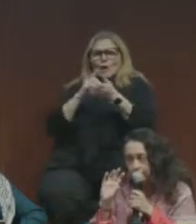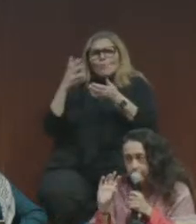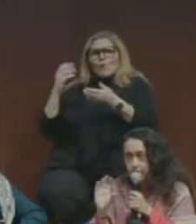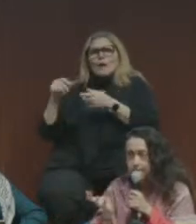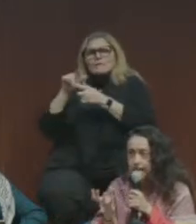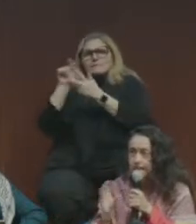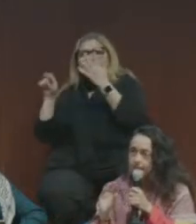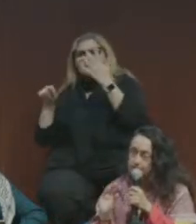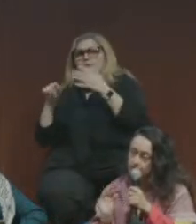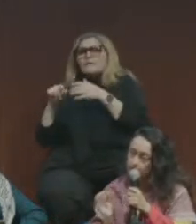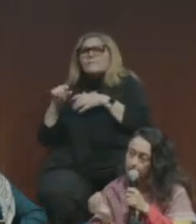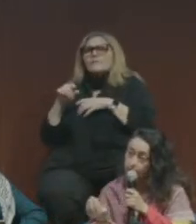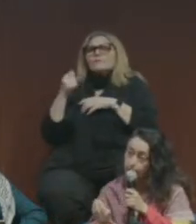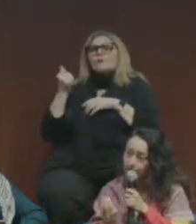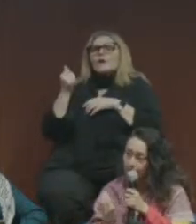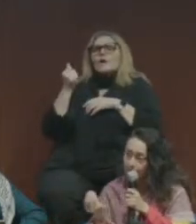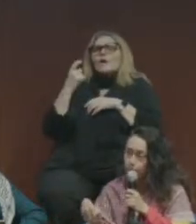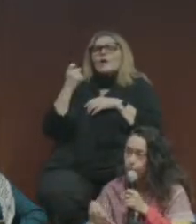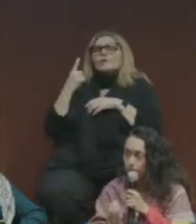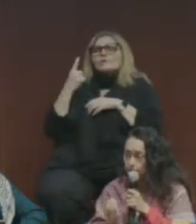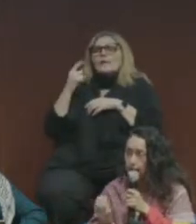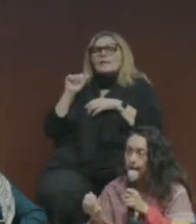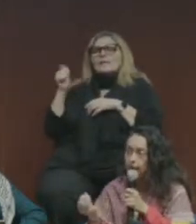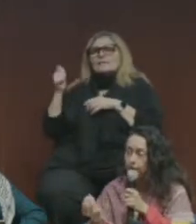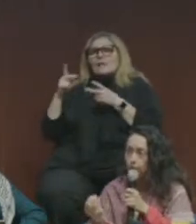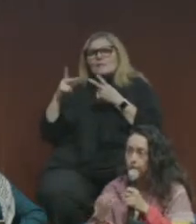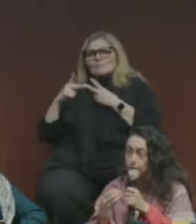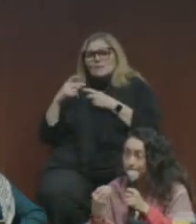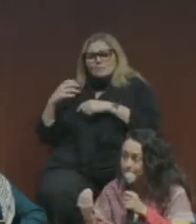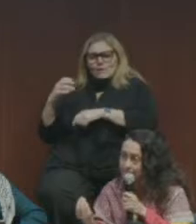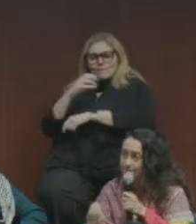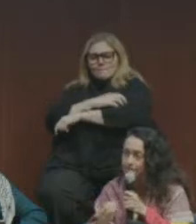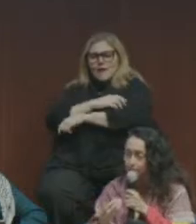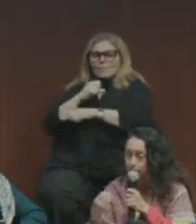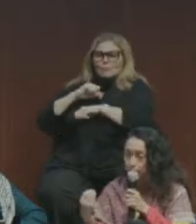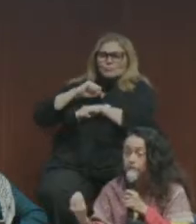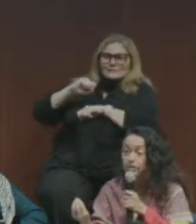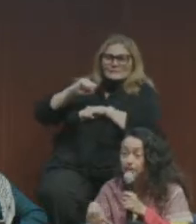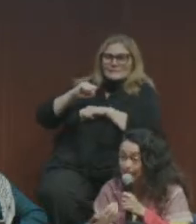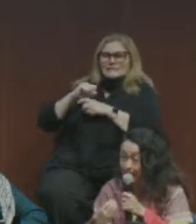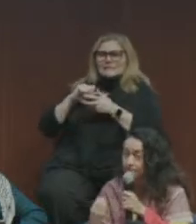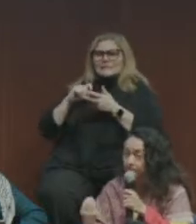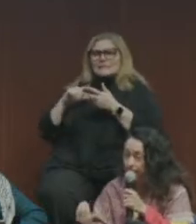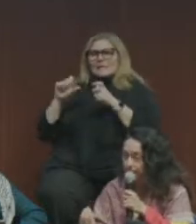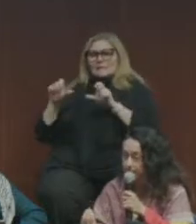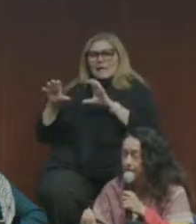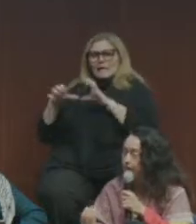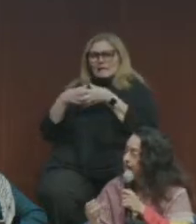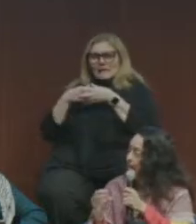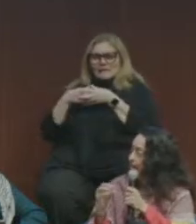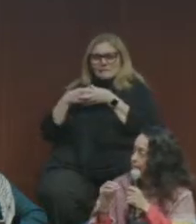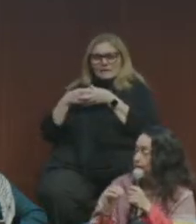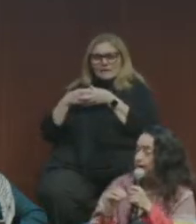so understanding this other place where resistance and power could collectivize, and where